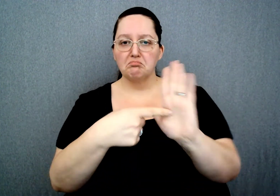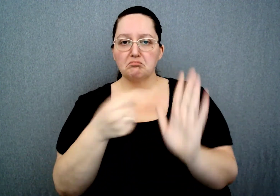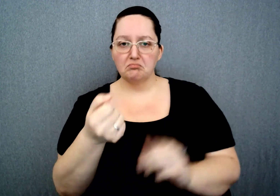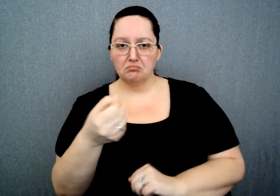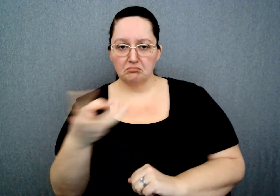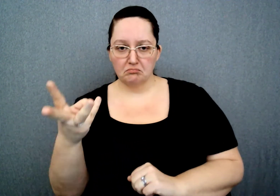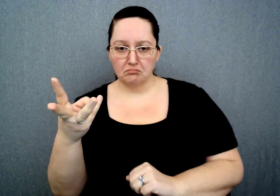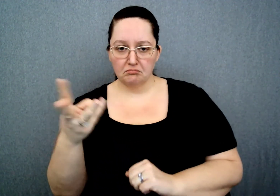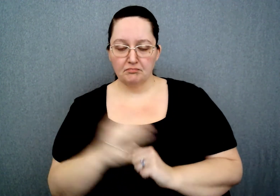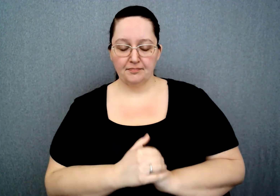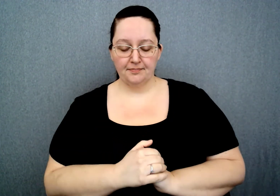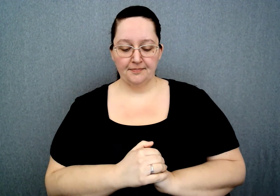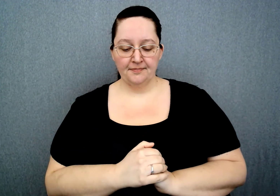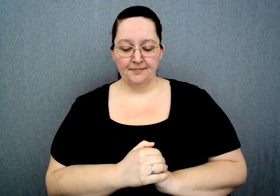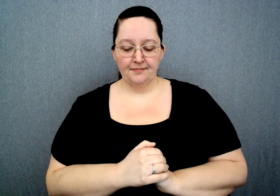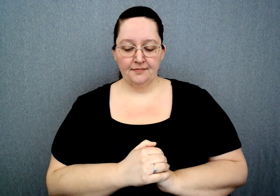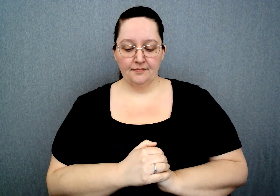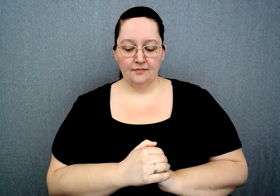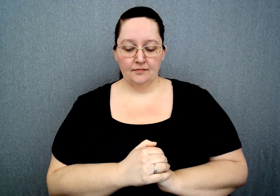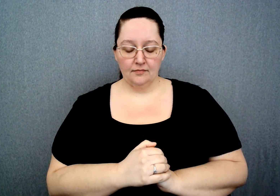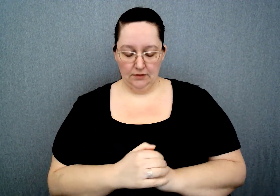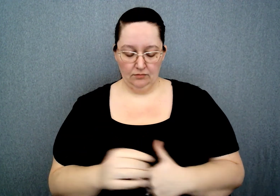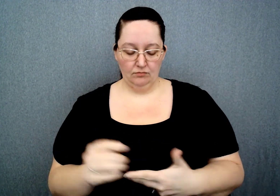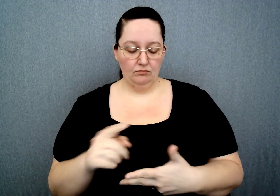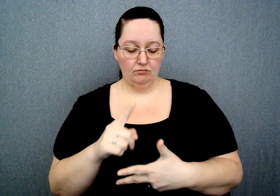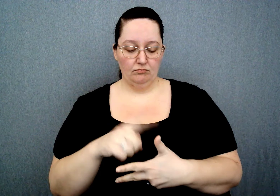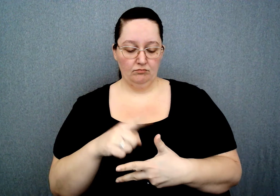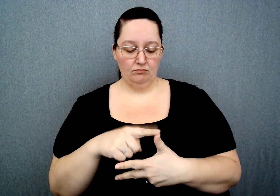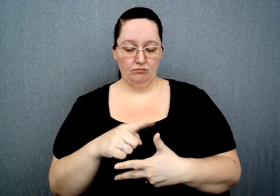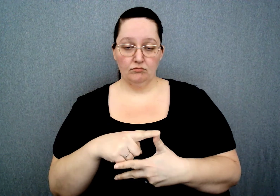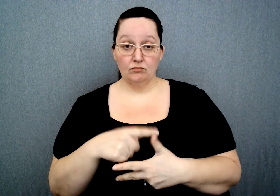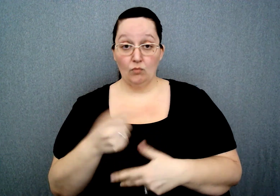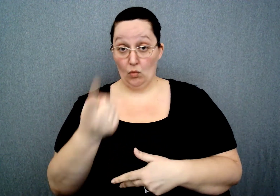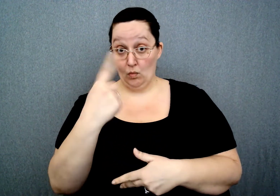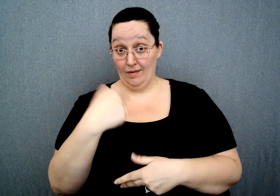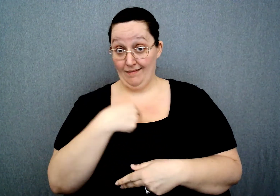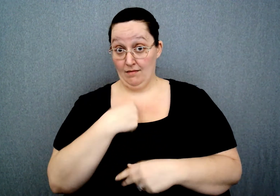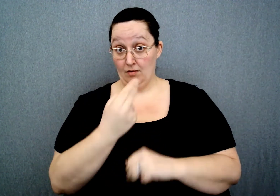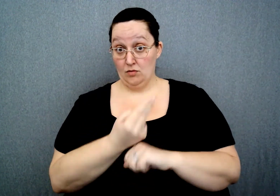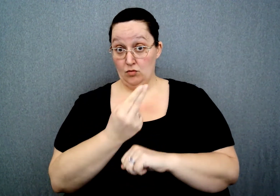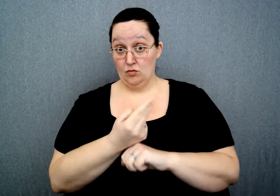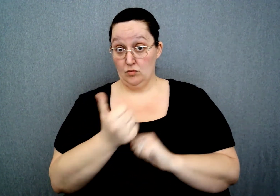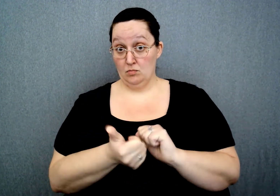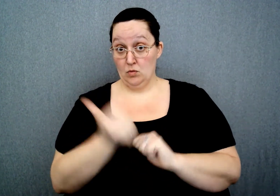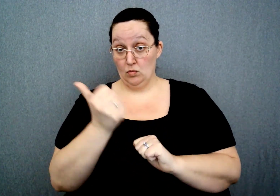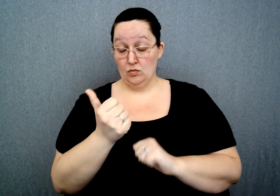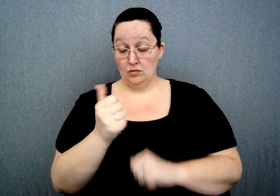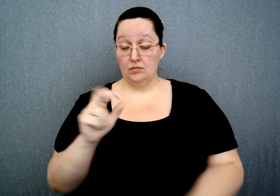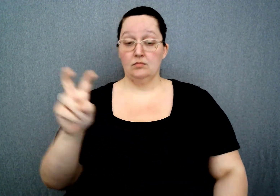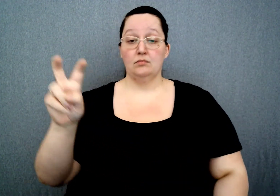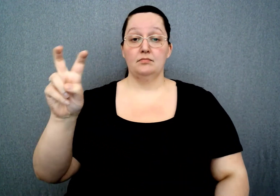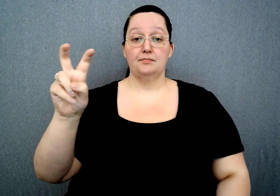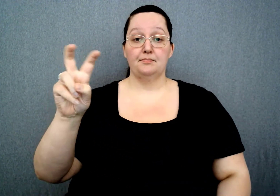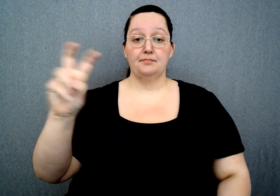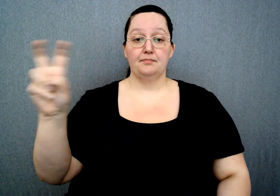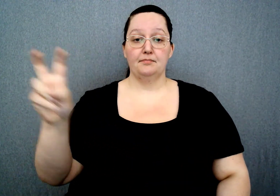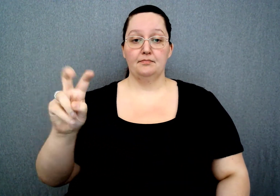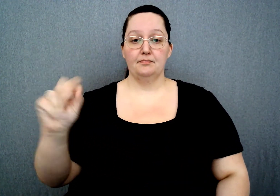Now, I don't know all of them, but I'm going to show you a few that I do know. First, the one that I use the most and I see the most